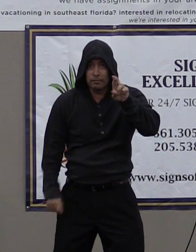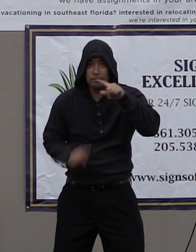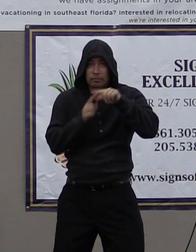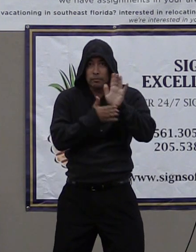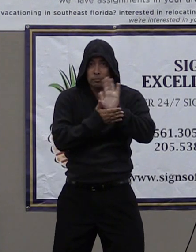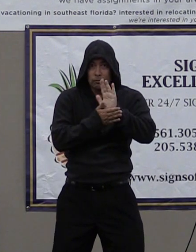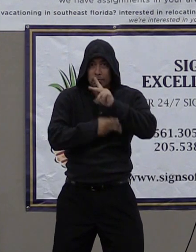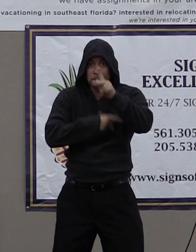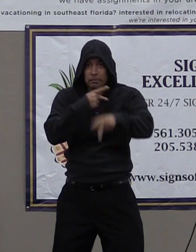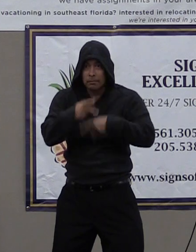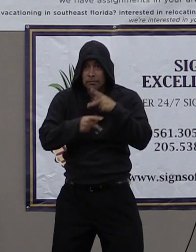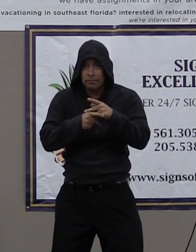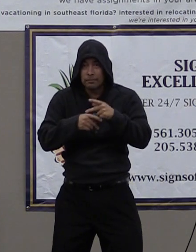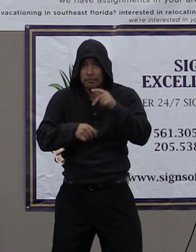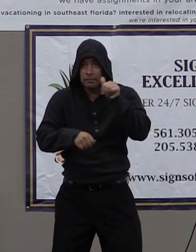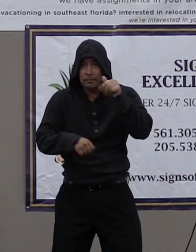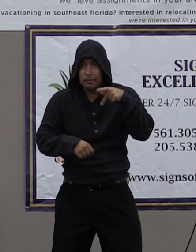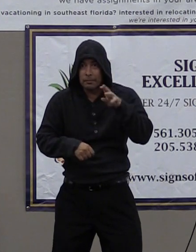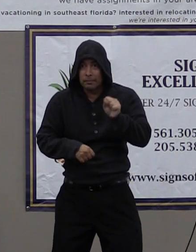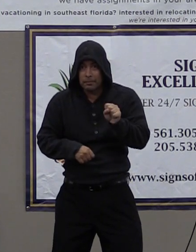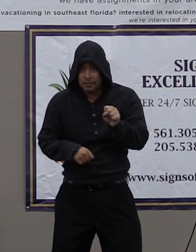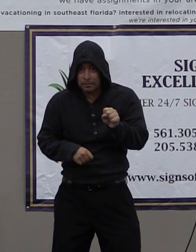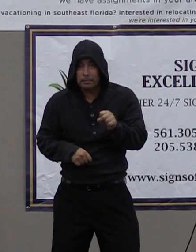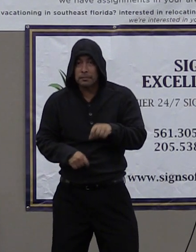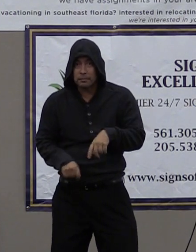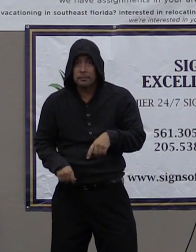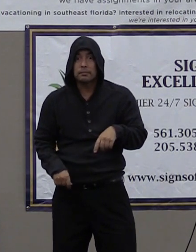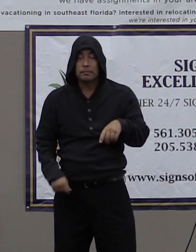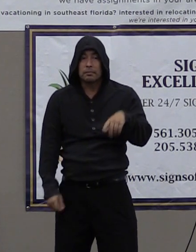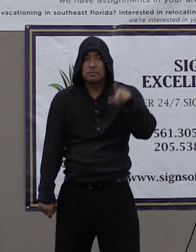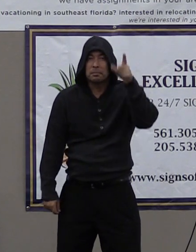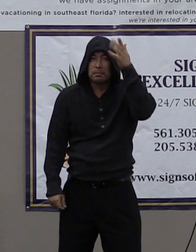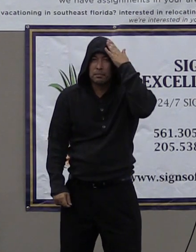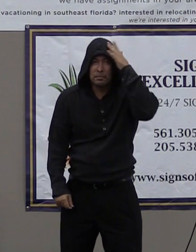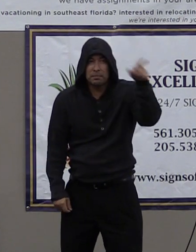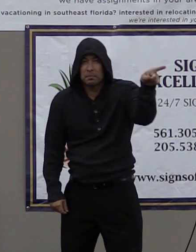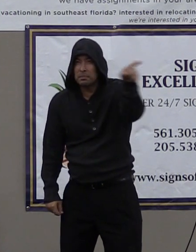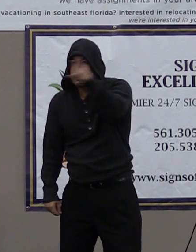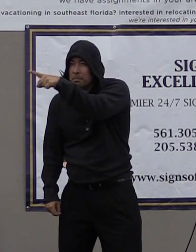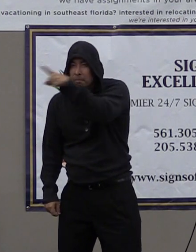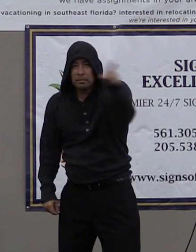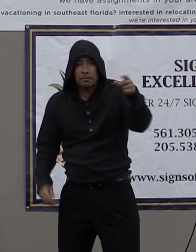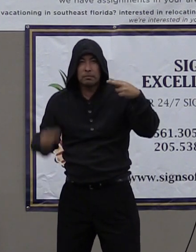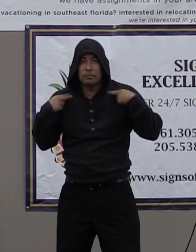I'm Caesar from the planet of the apes.